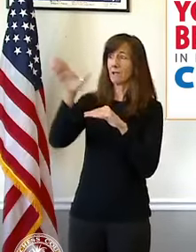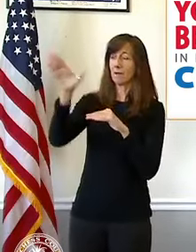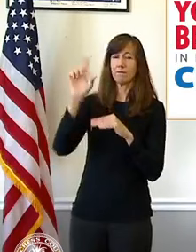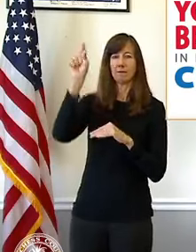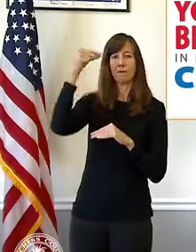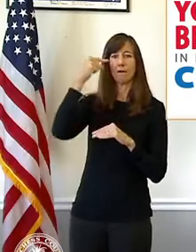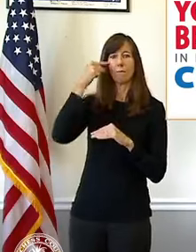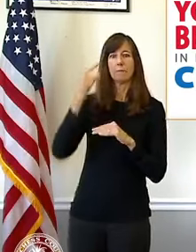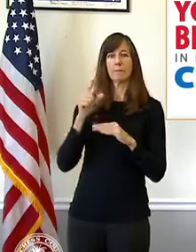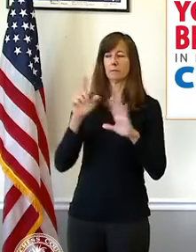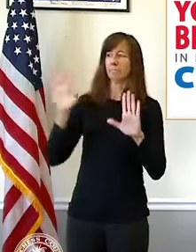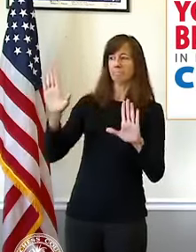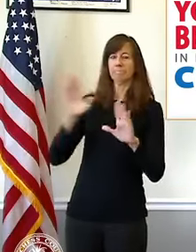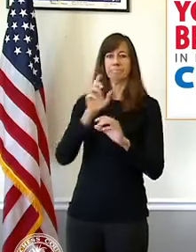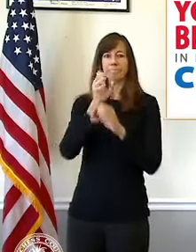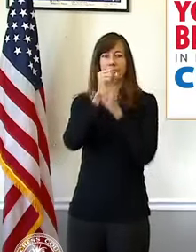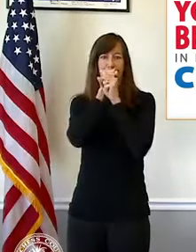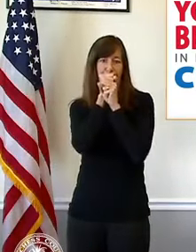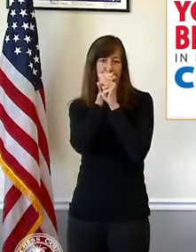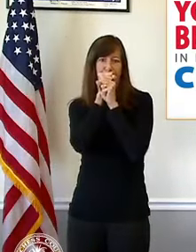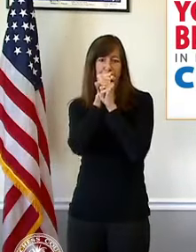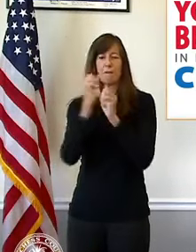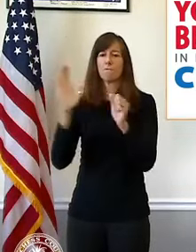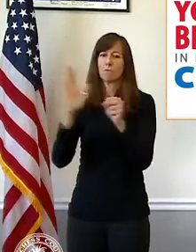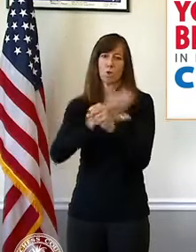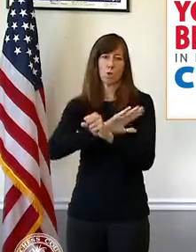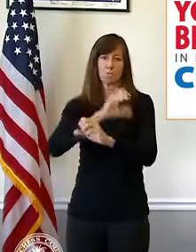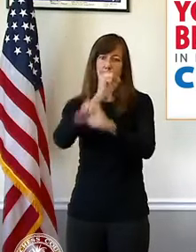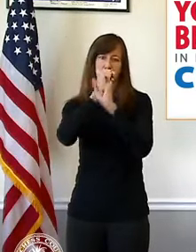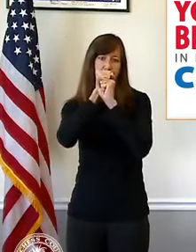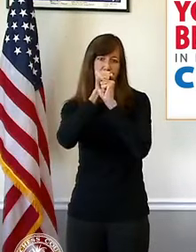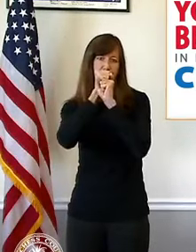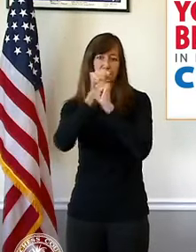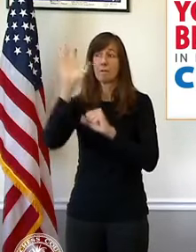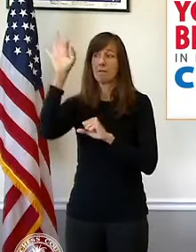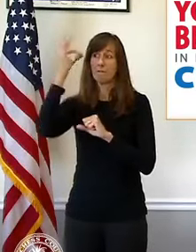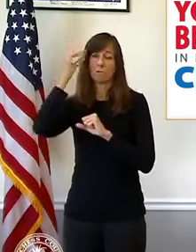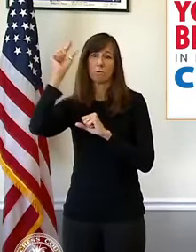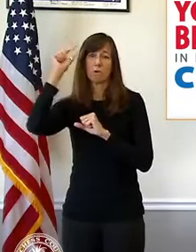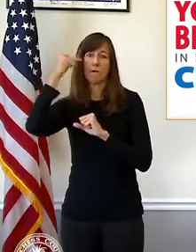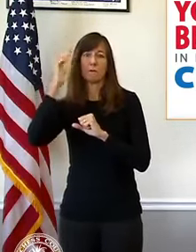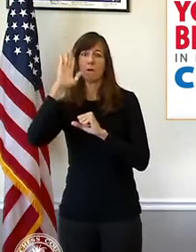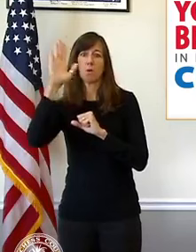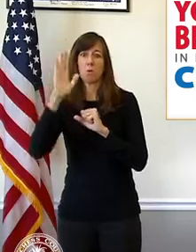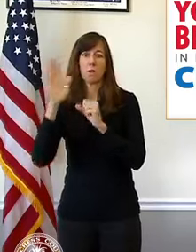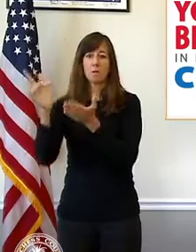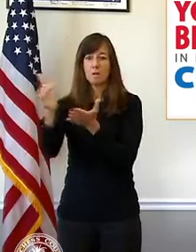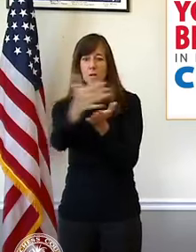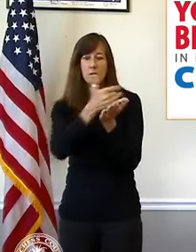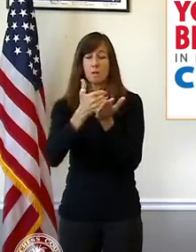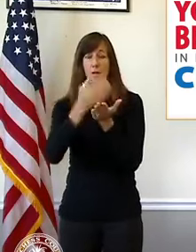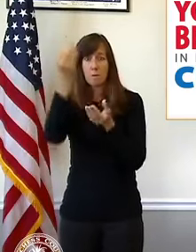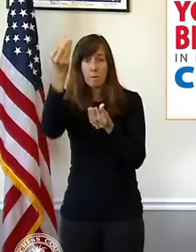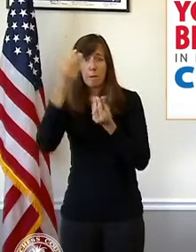if they do. So it is confidential information that the federal government then uses for a whole host of